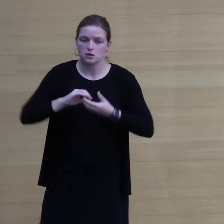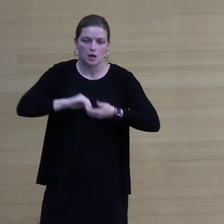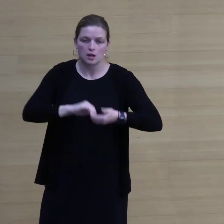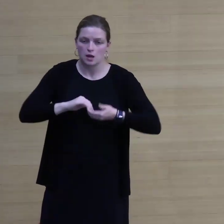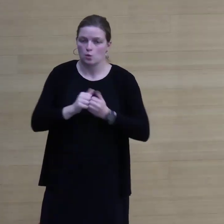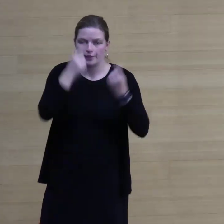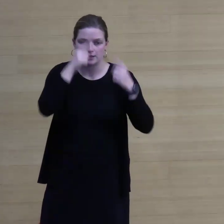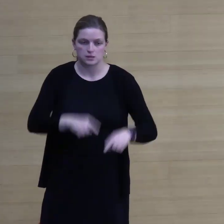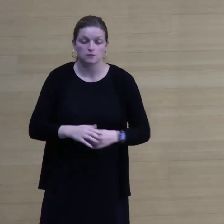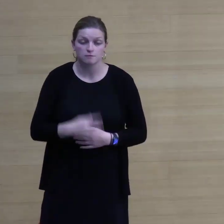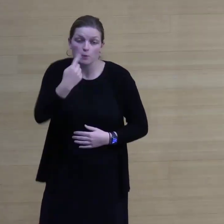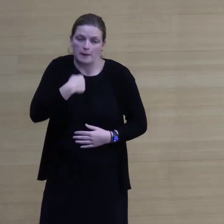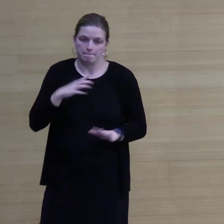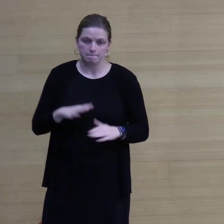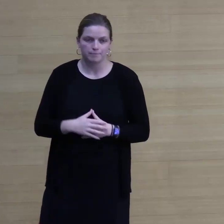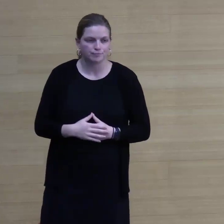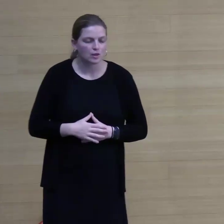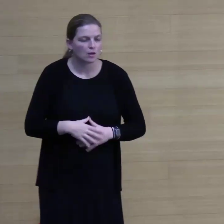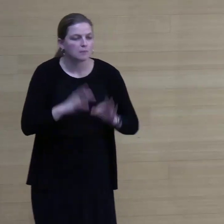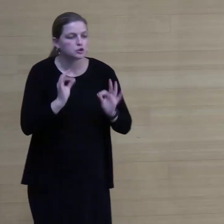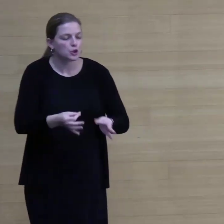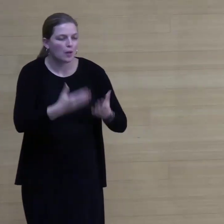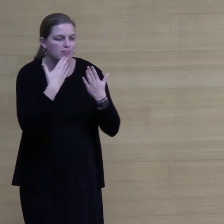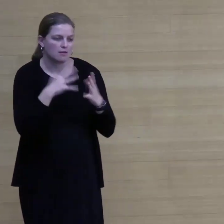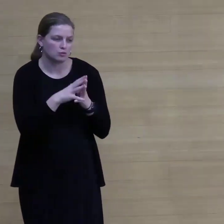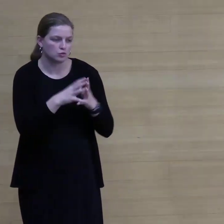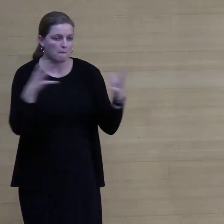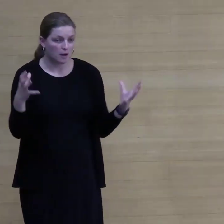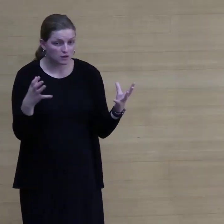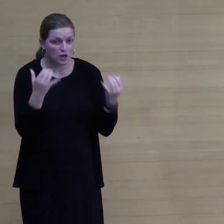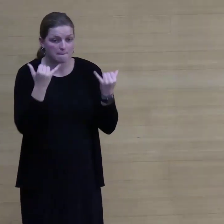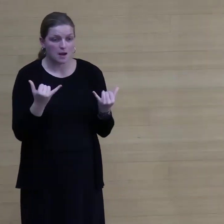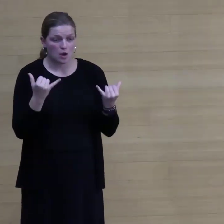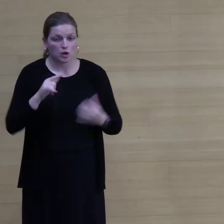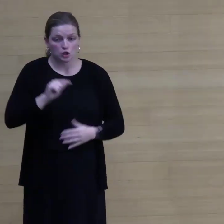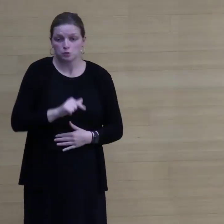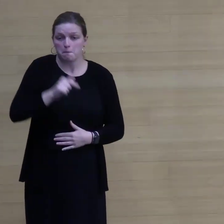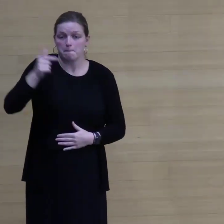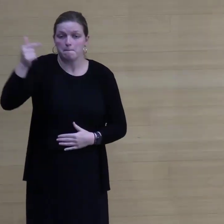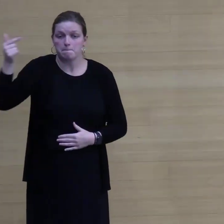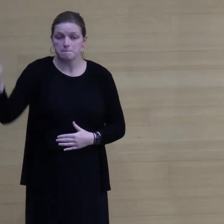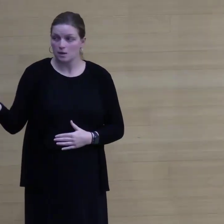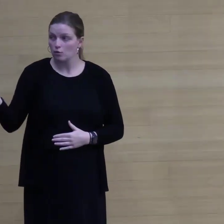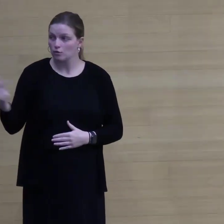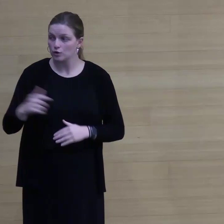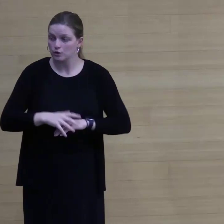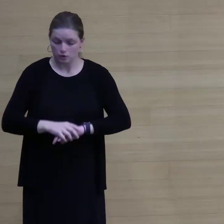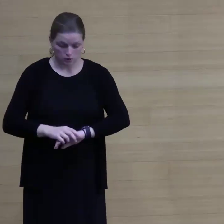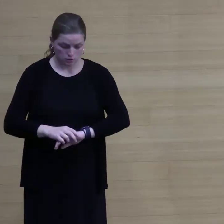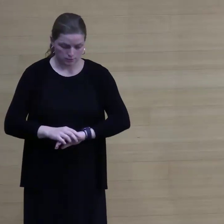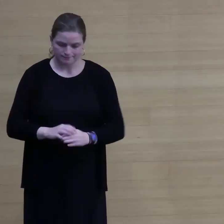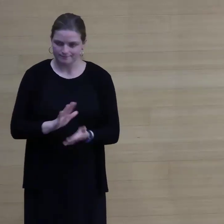me. Absolutely. Well, thank you so much. Yeah. I'm going to turn this back over